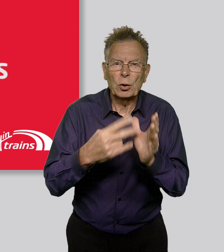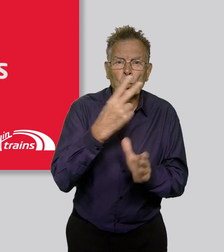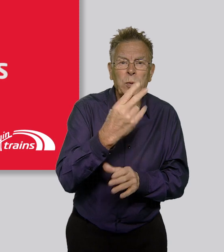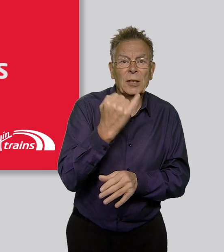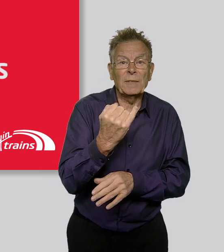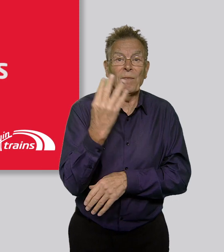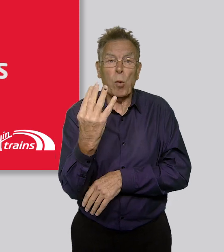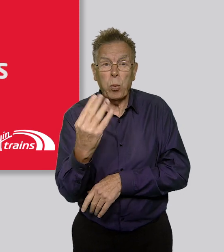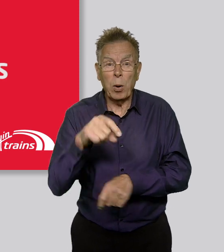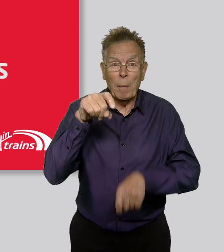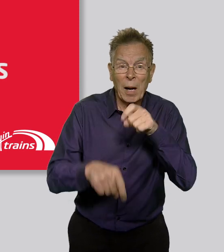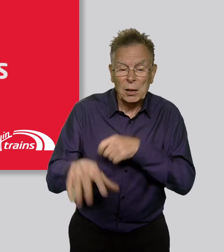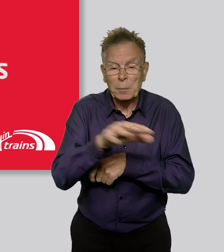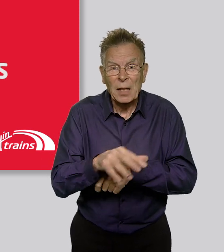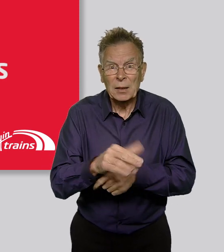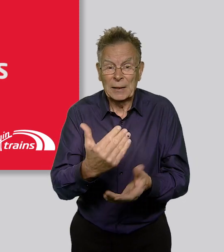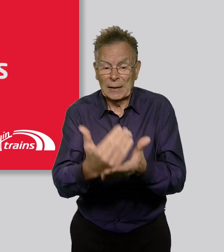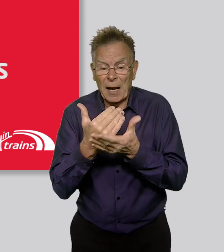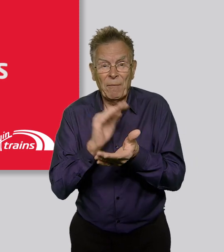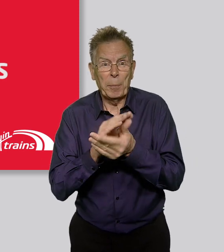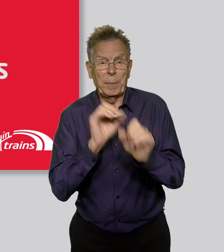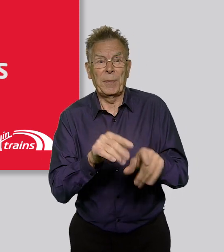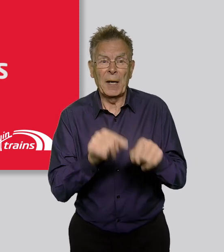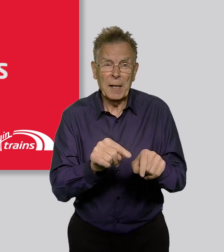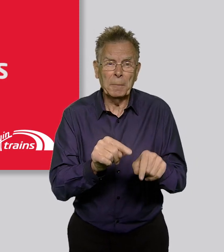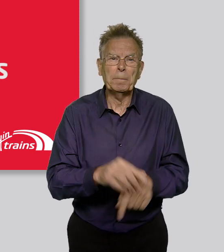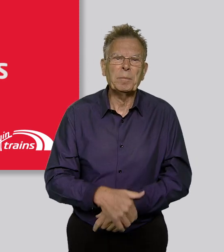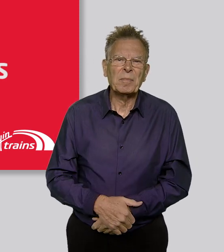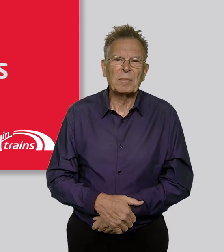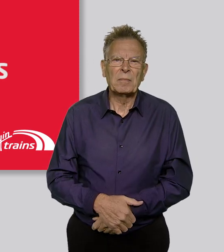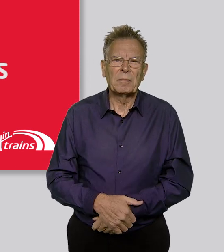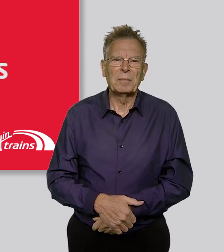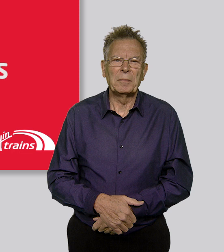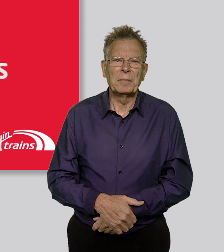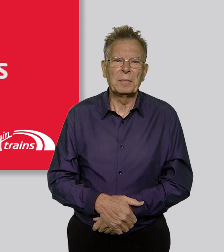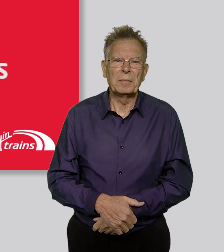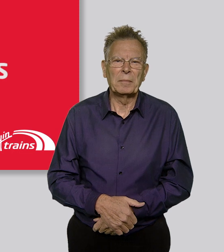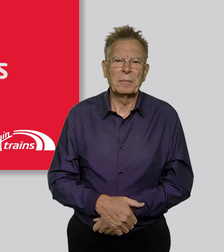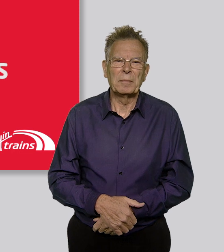additional 264 spaces to safely store bikes.